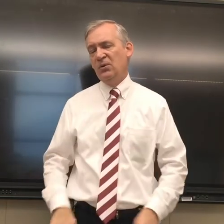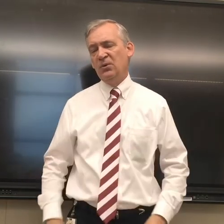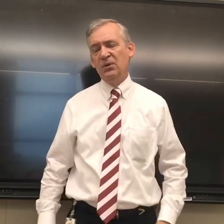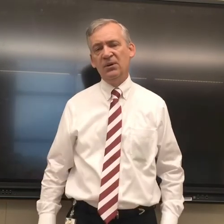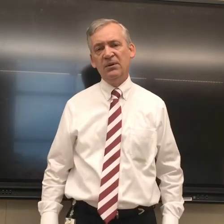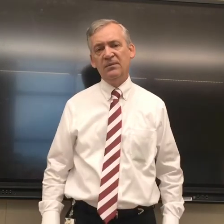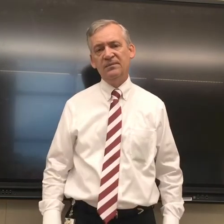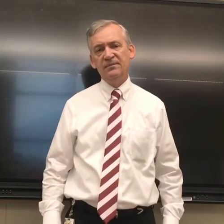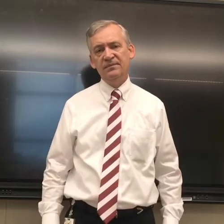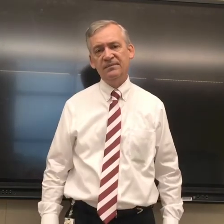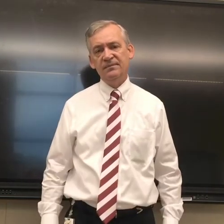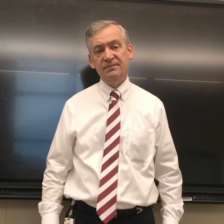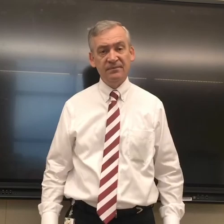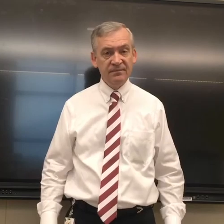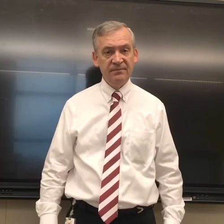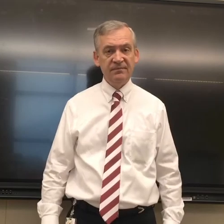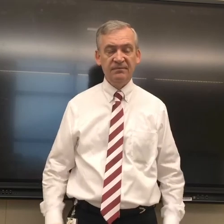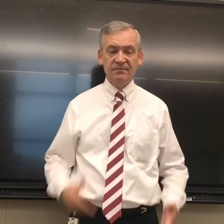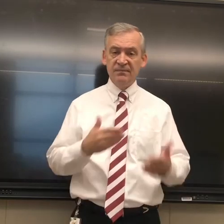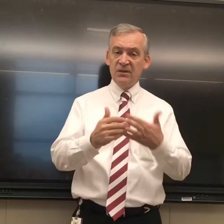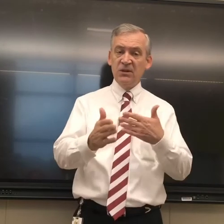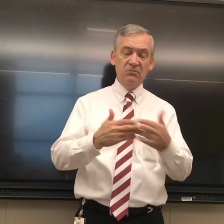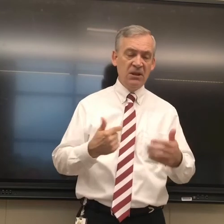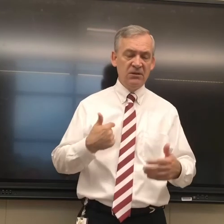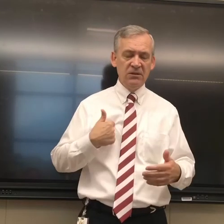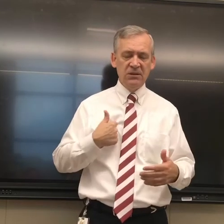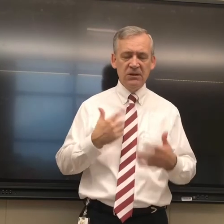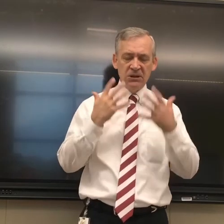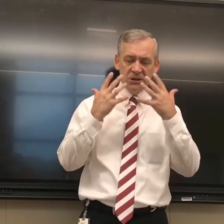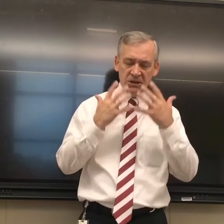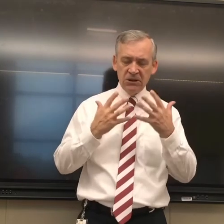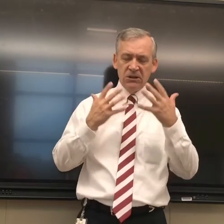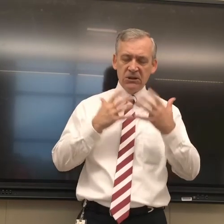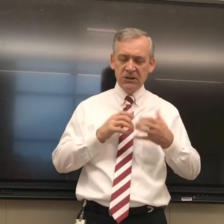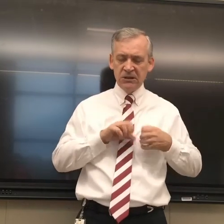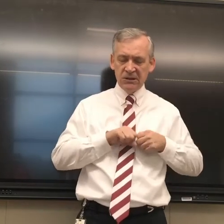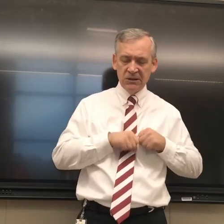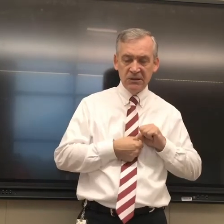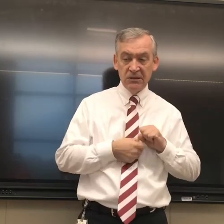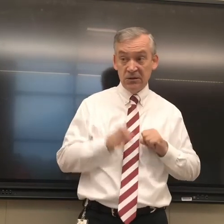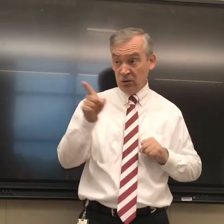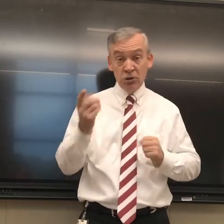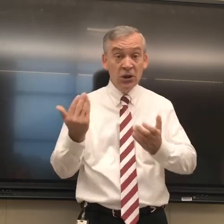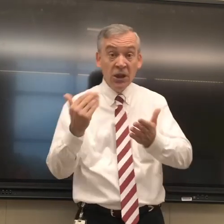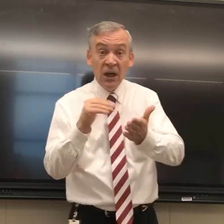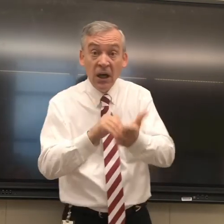For despite my wild contrition, she never planted marigolds again.